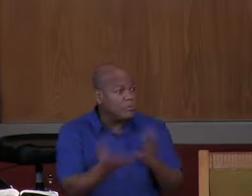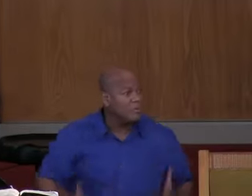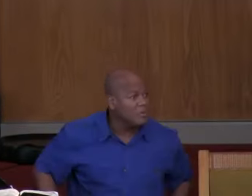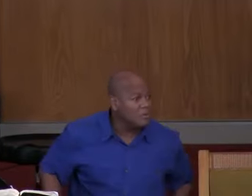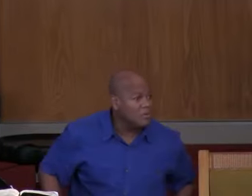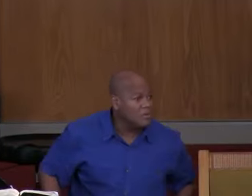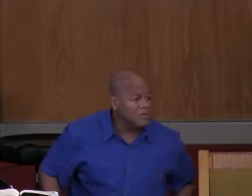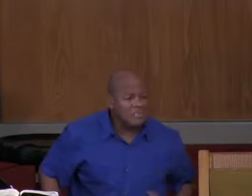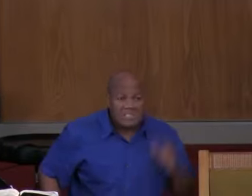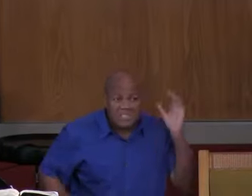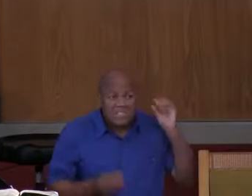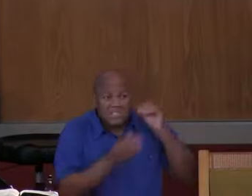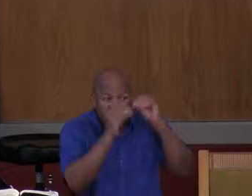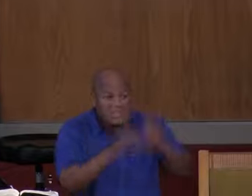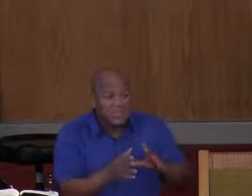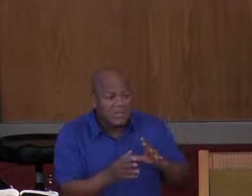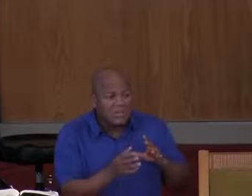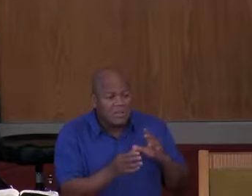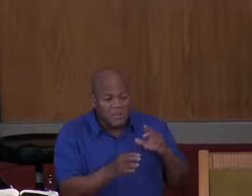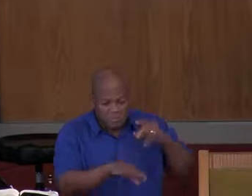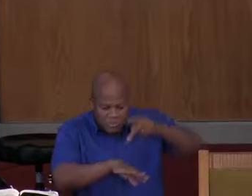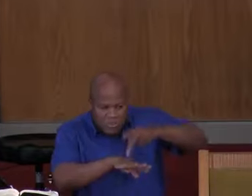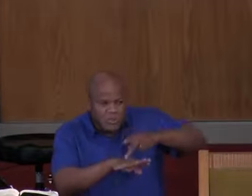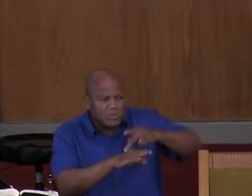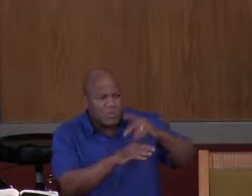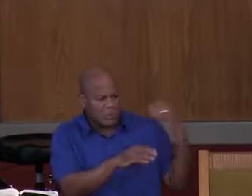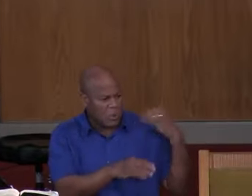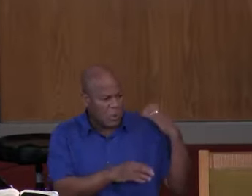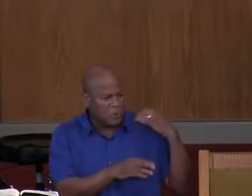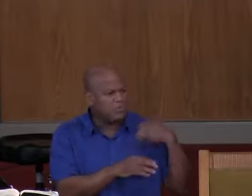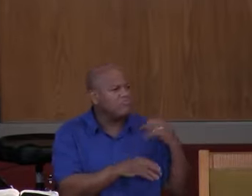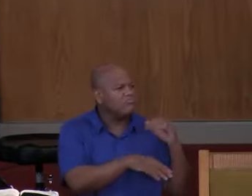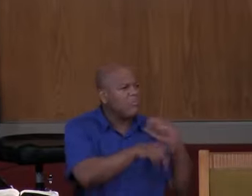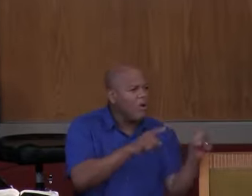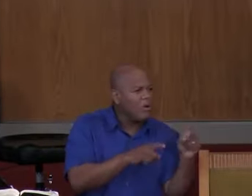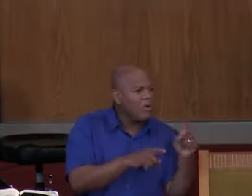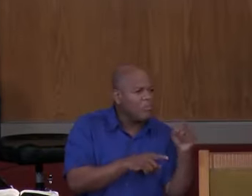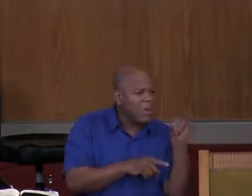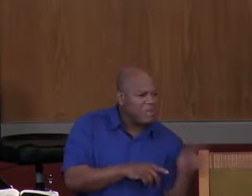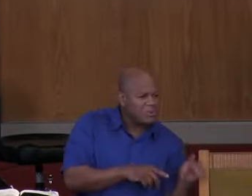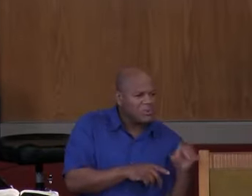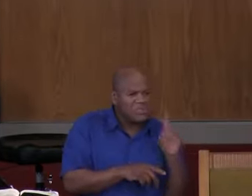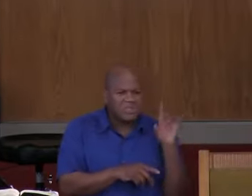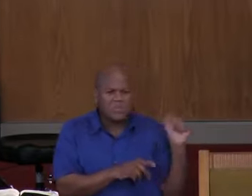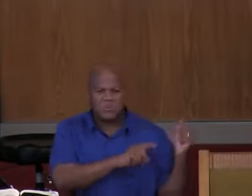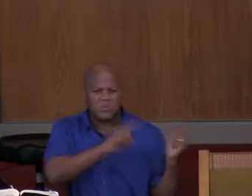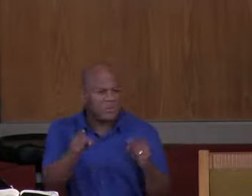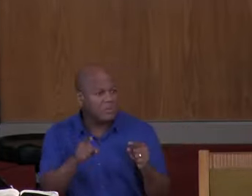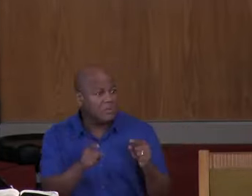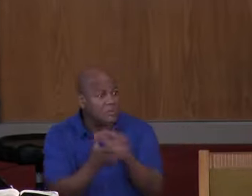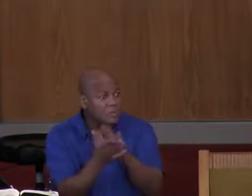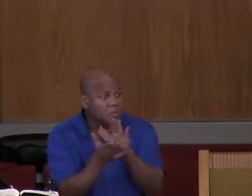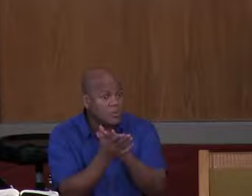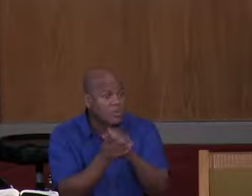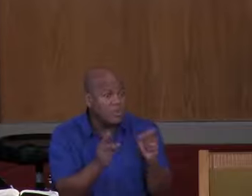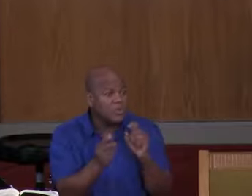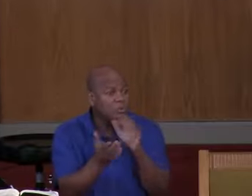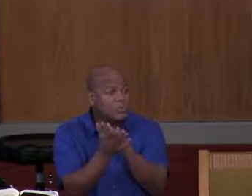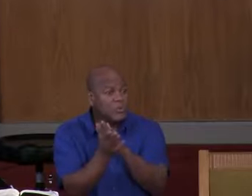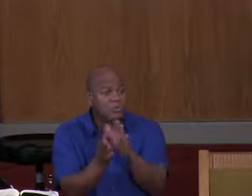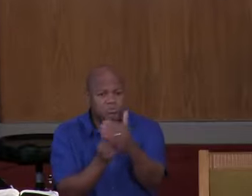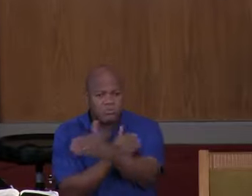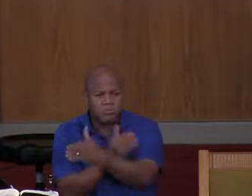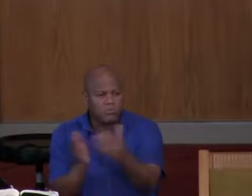Don't listen to the teacher, the principal, the coach. Y'all call the pastor, the deacons to come up there. Not only to the school, but to the school